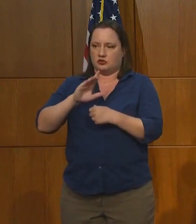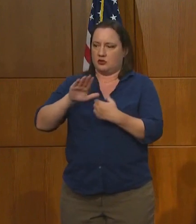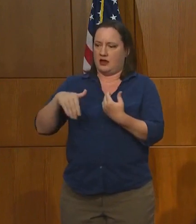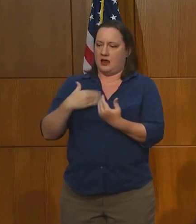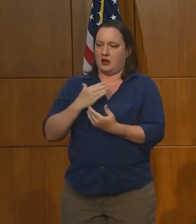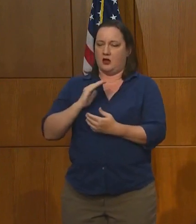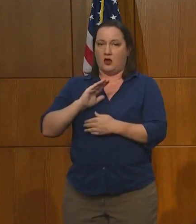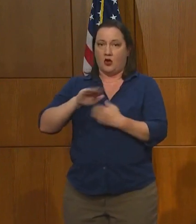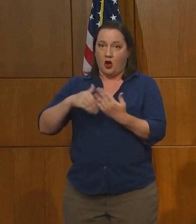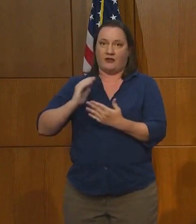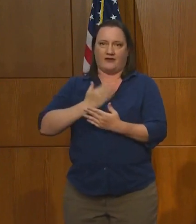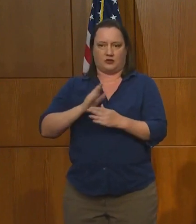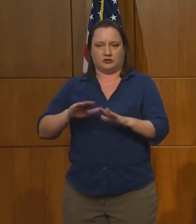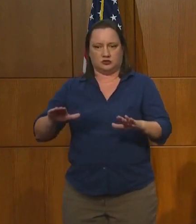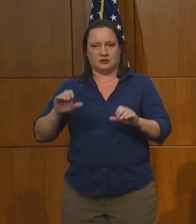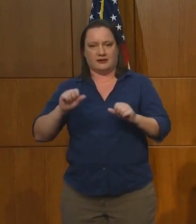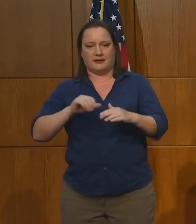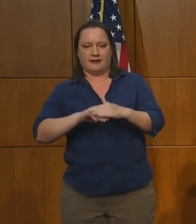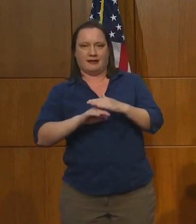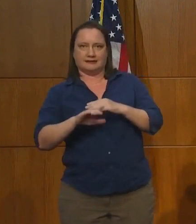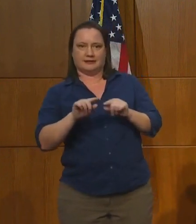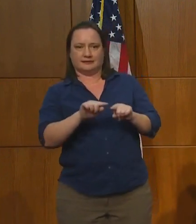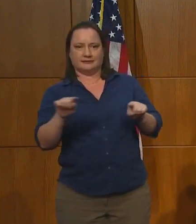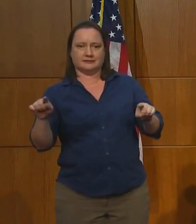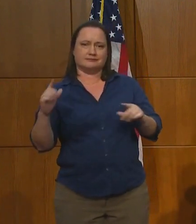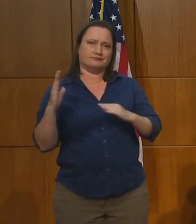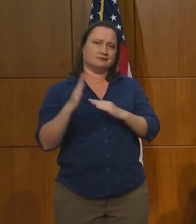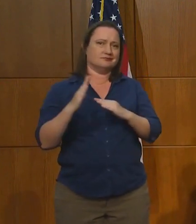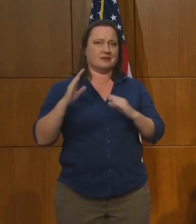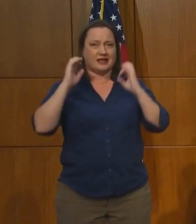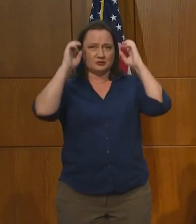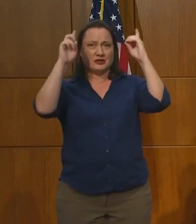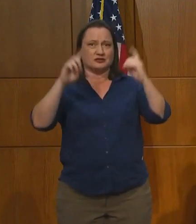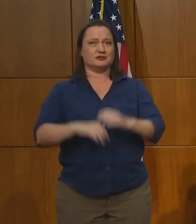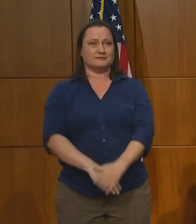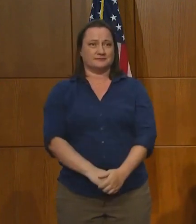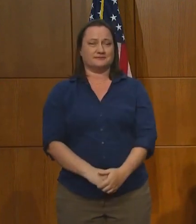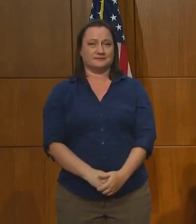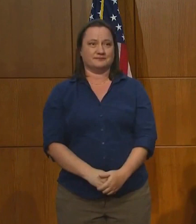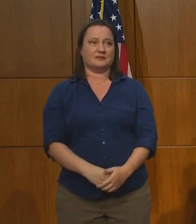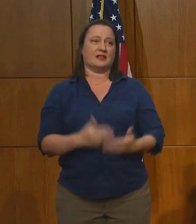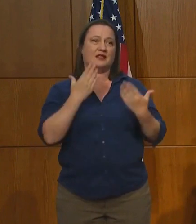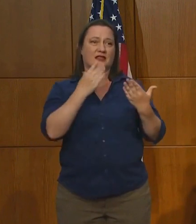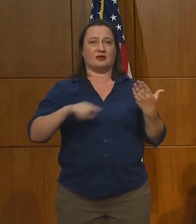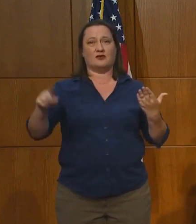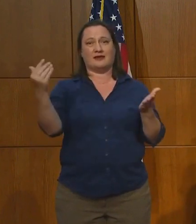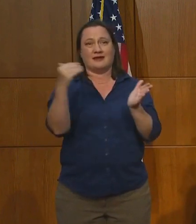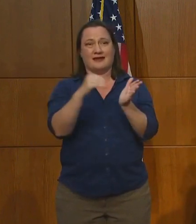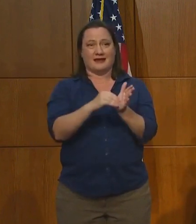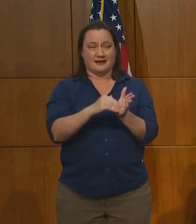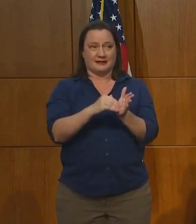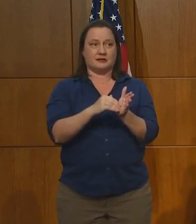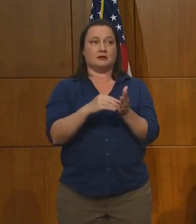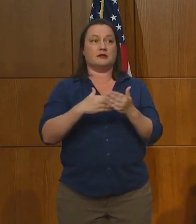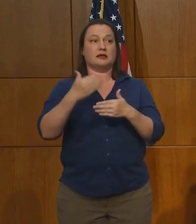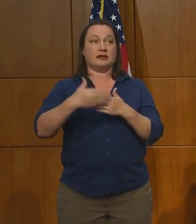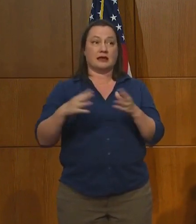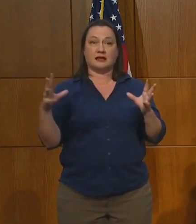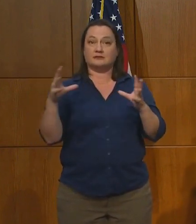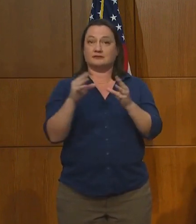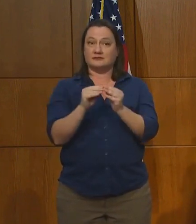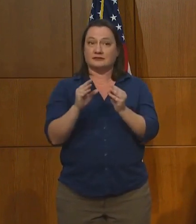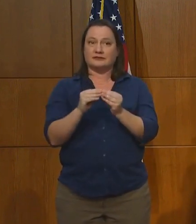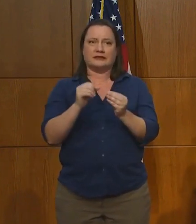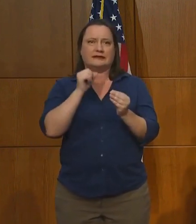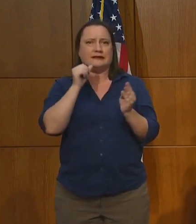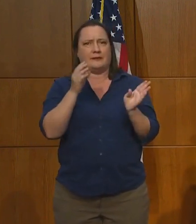have access to what we hope is a world-class education. So thank you all again. I don't have a planned press